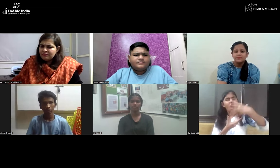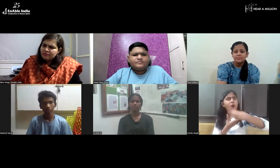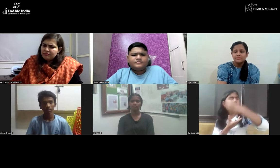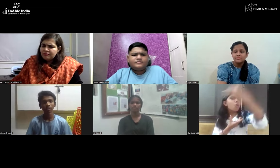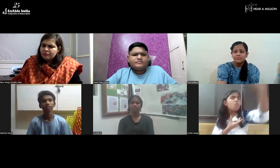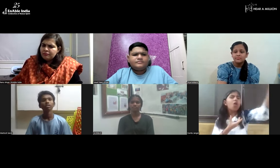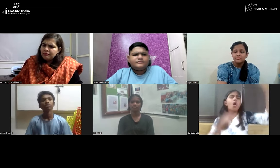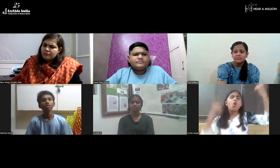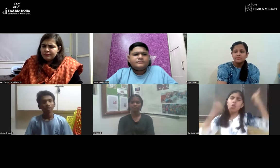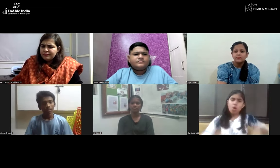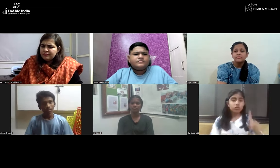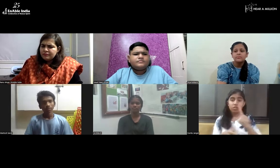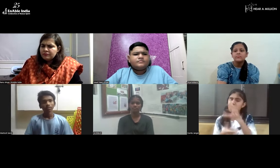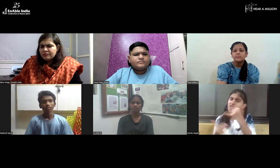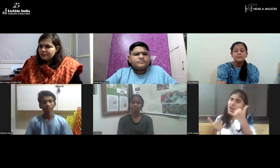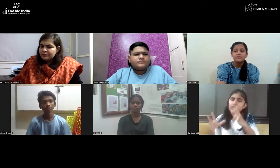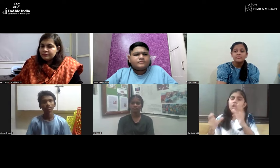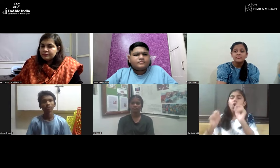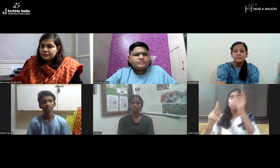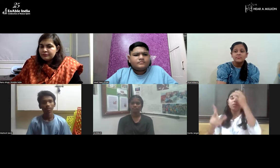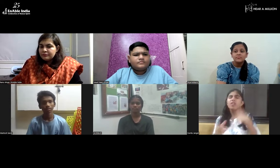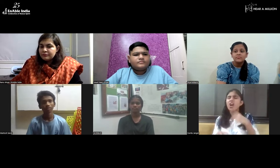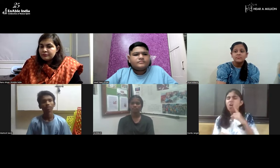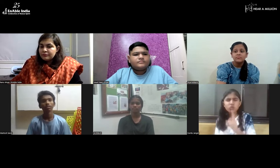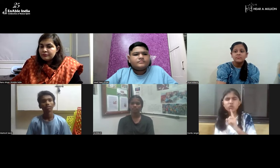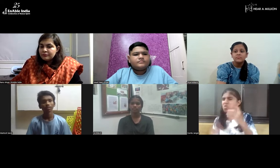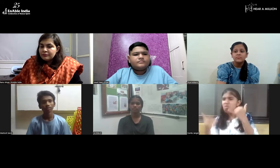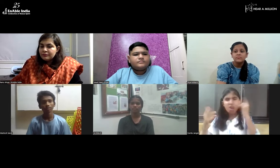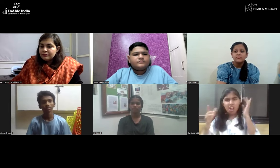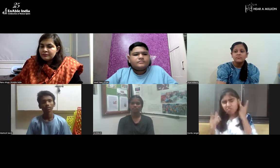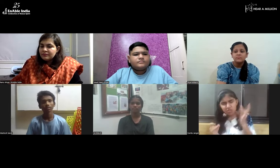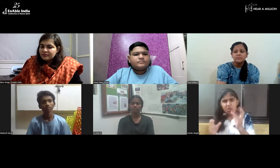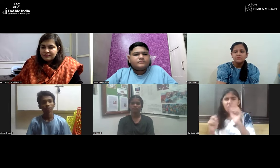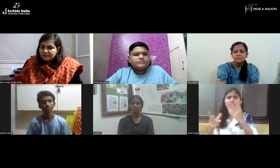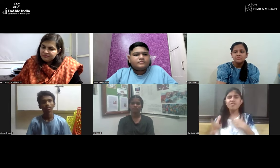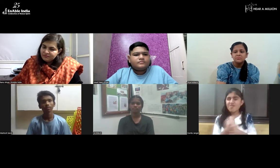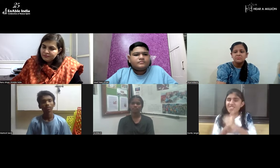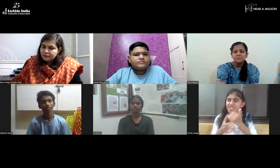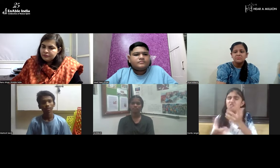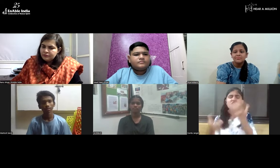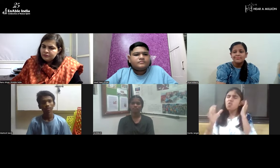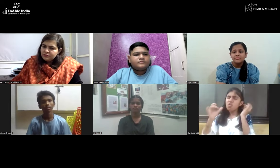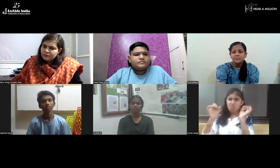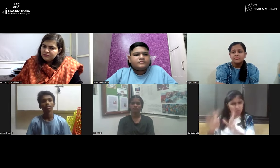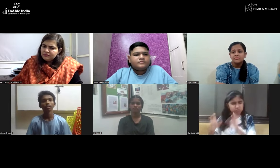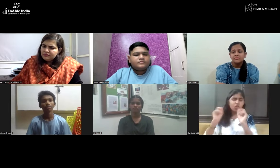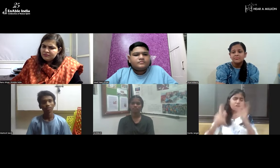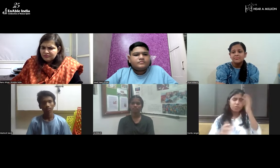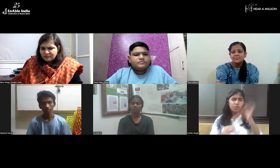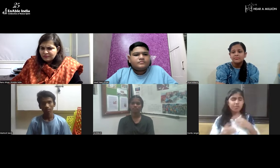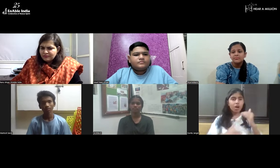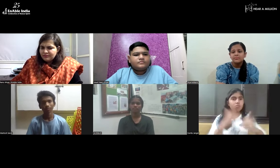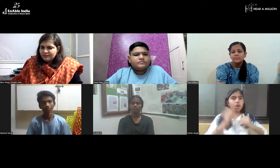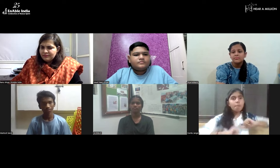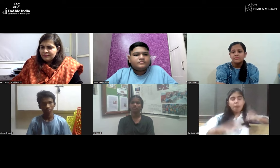It's the responsibility of the parents also that they do not give the children mobile phones at a very young age.